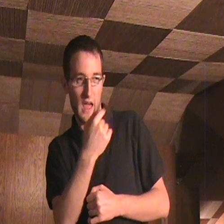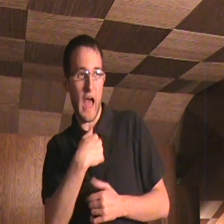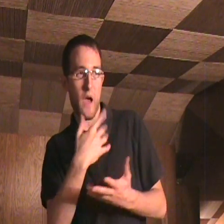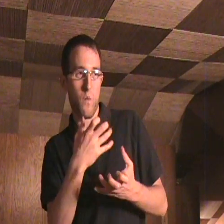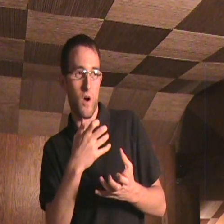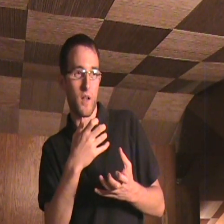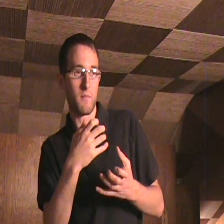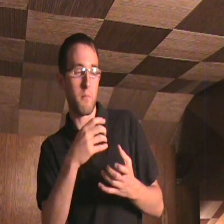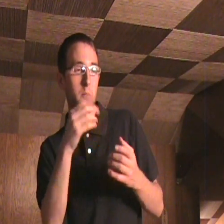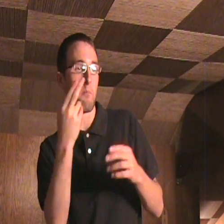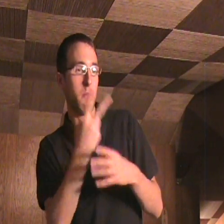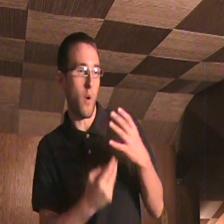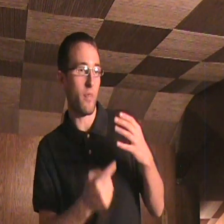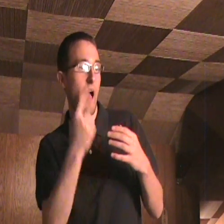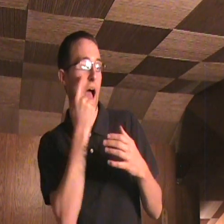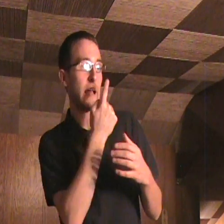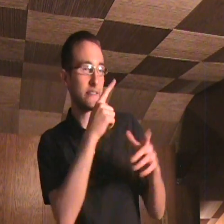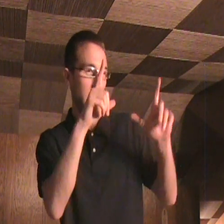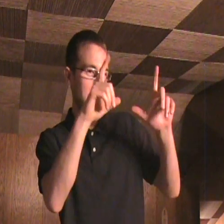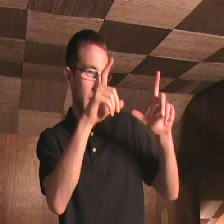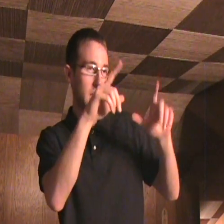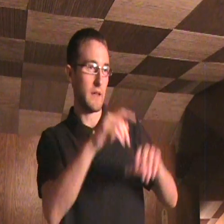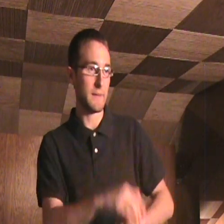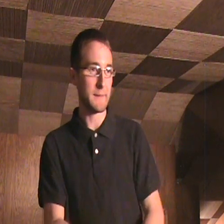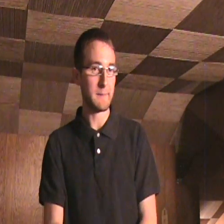your eyes in. Okay, ready?